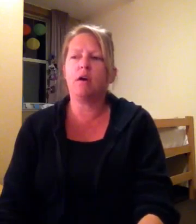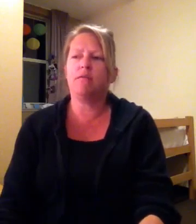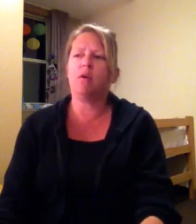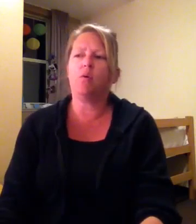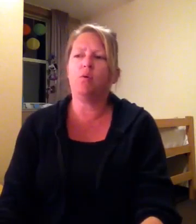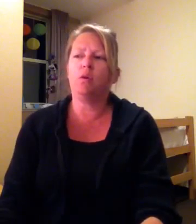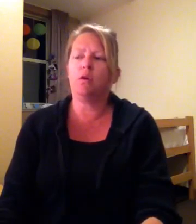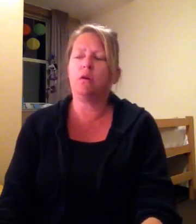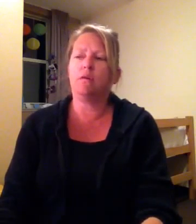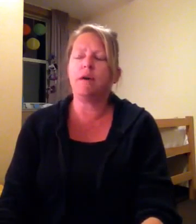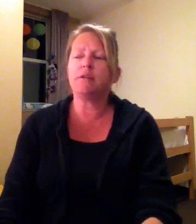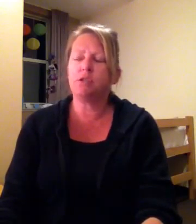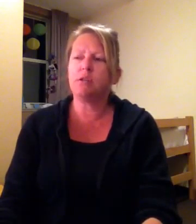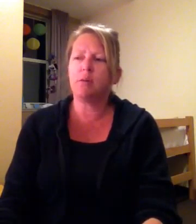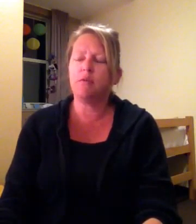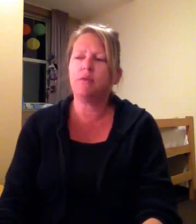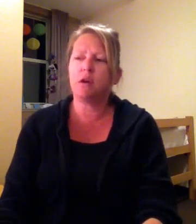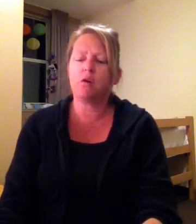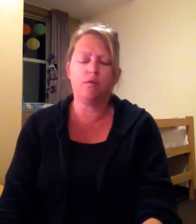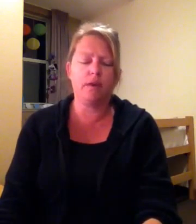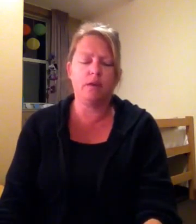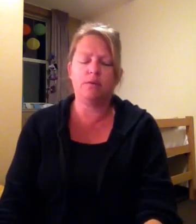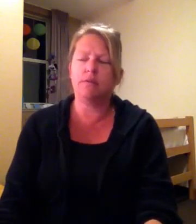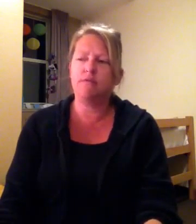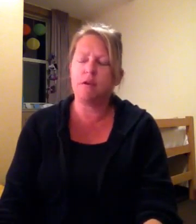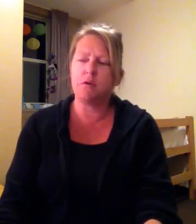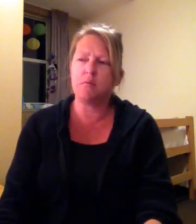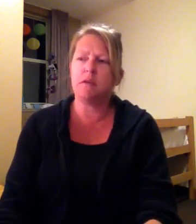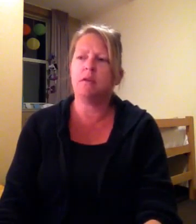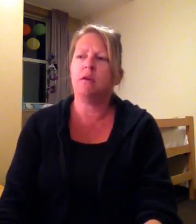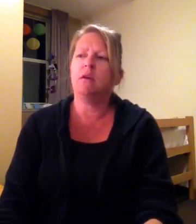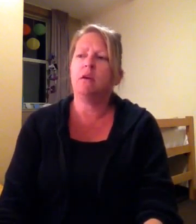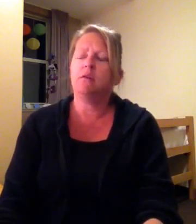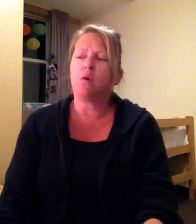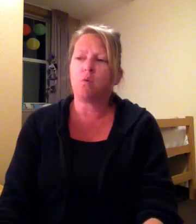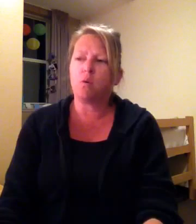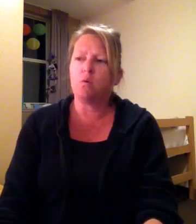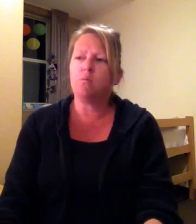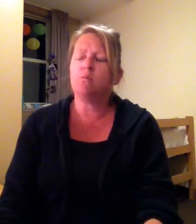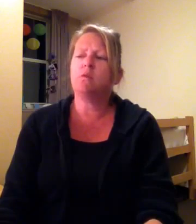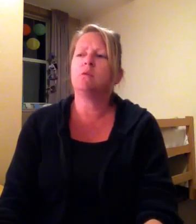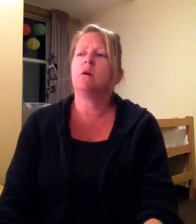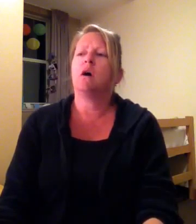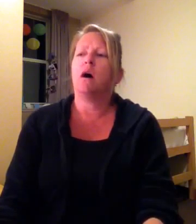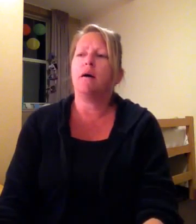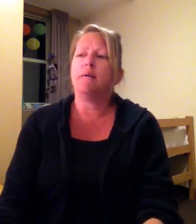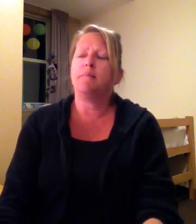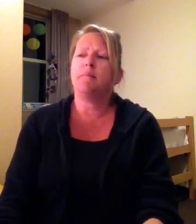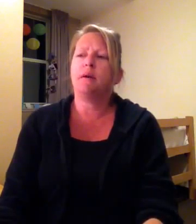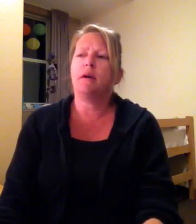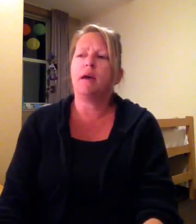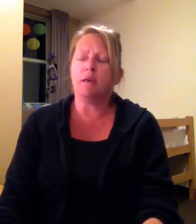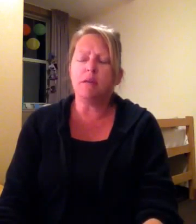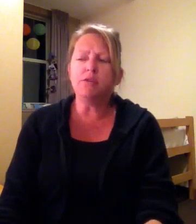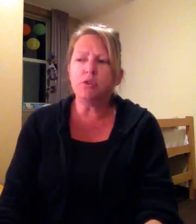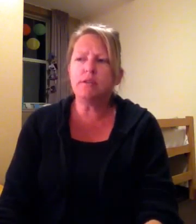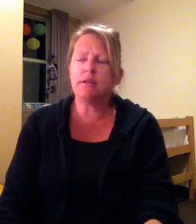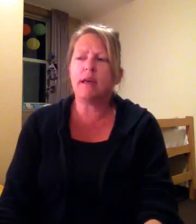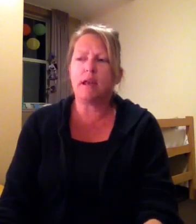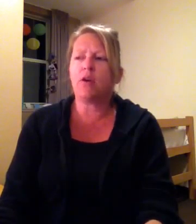the old-fashioned type of photography using film and dark rooms. I am interested in that area